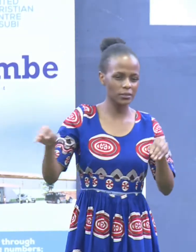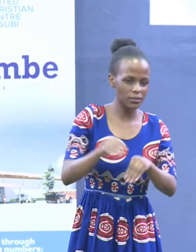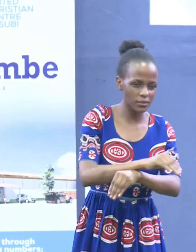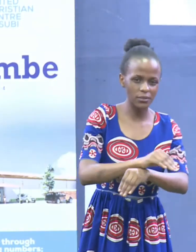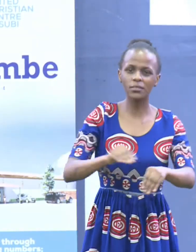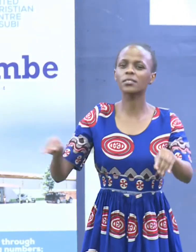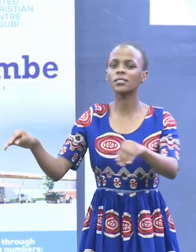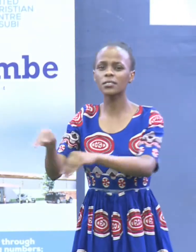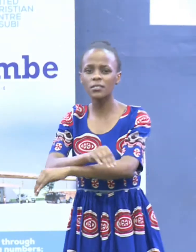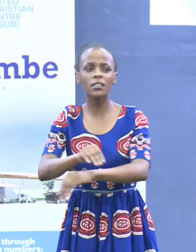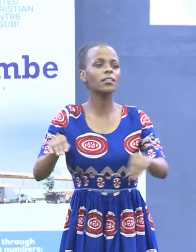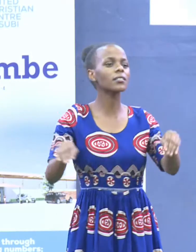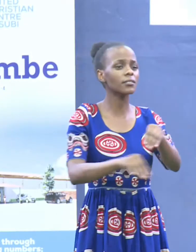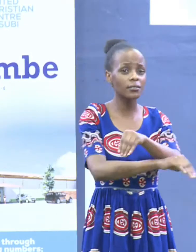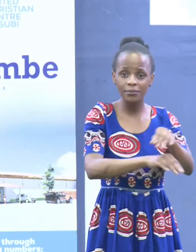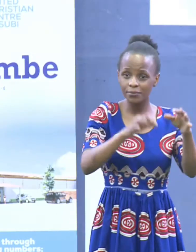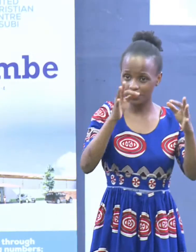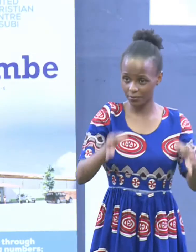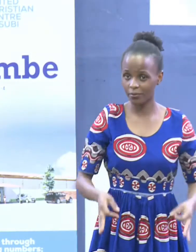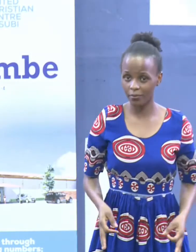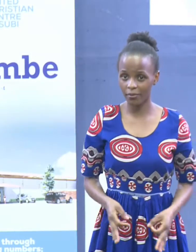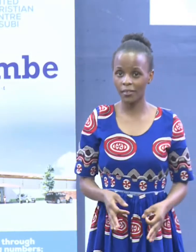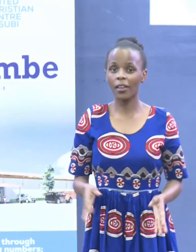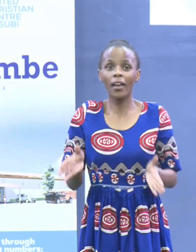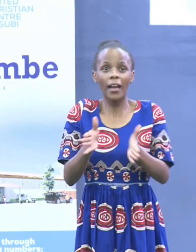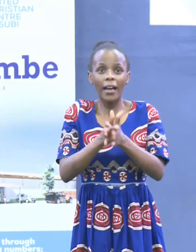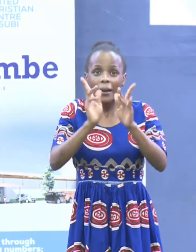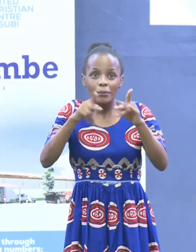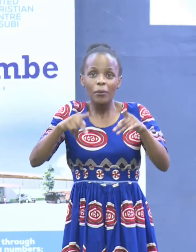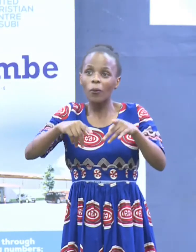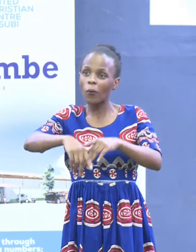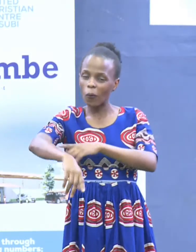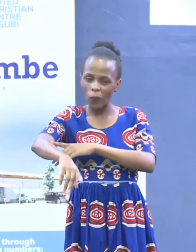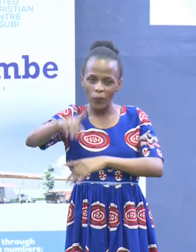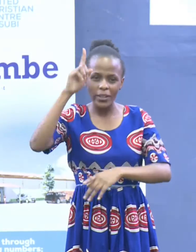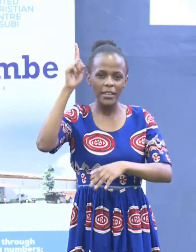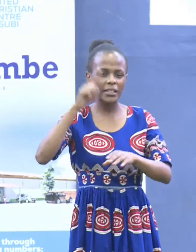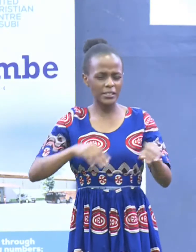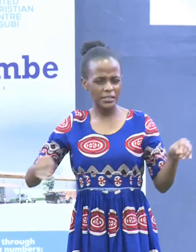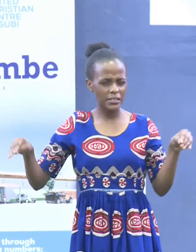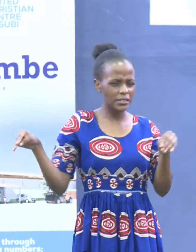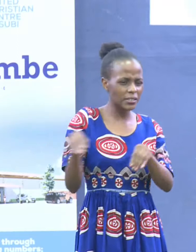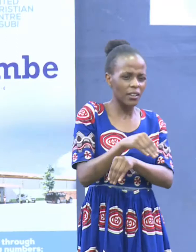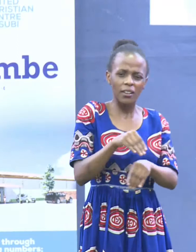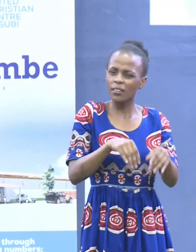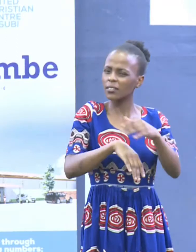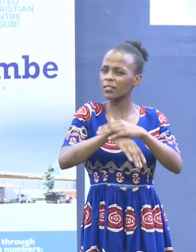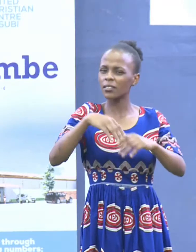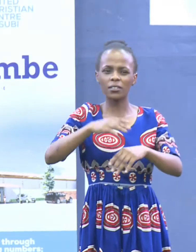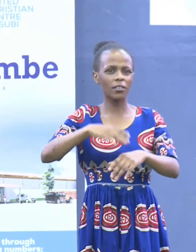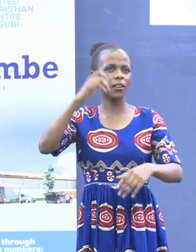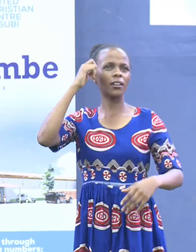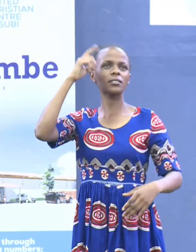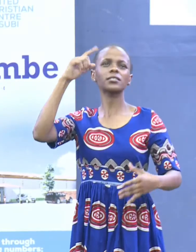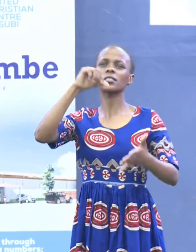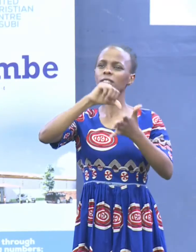because the Lord was exchanging, that even the